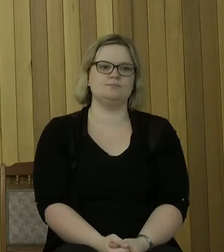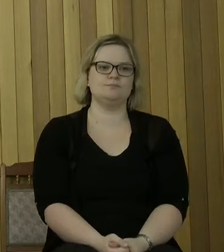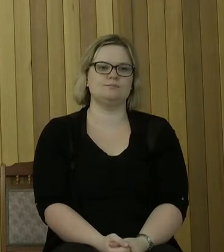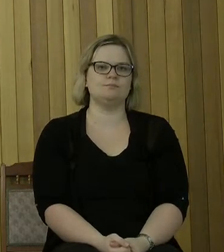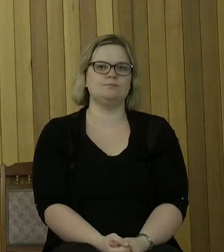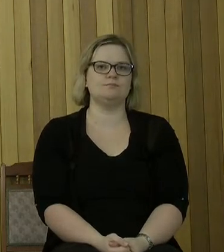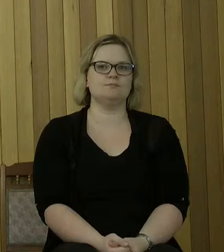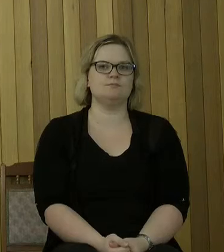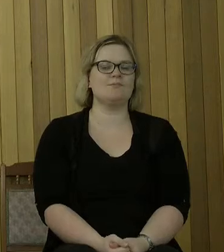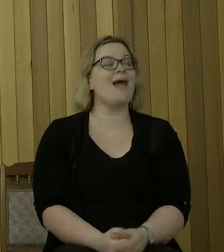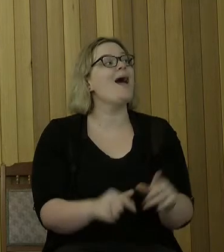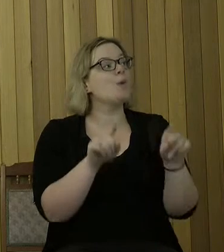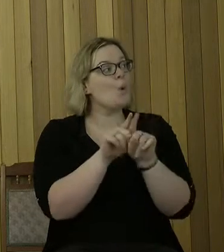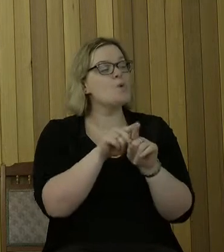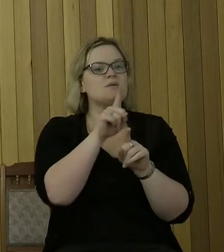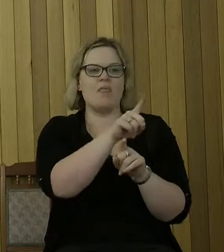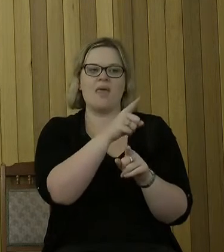And they devoted themselves to prayer.